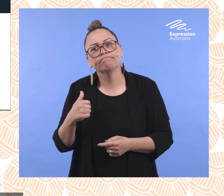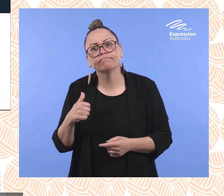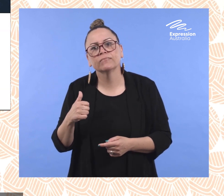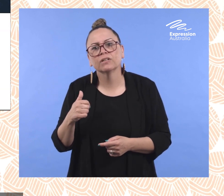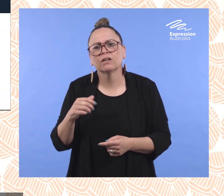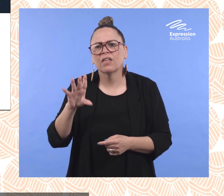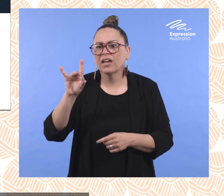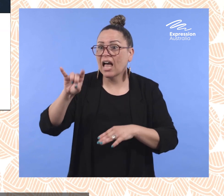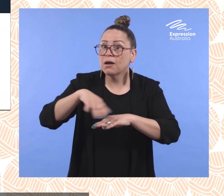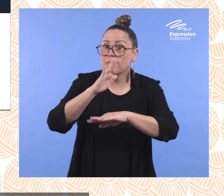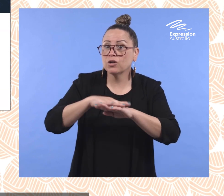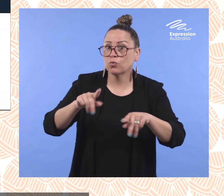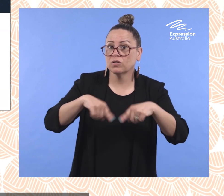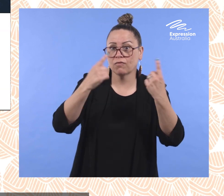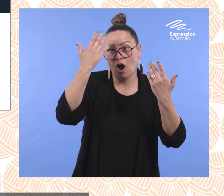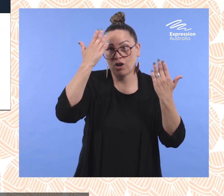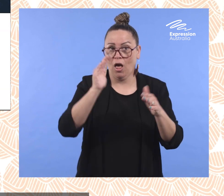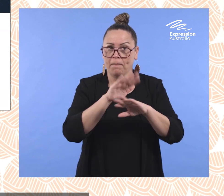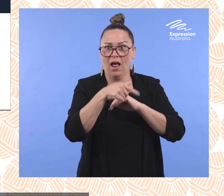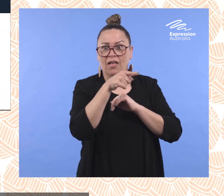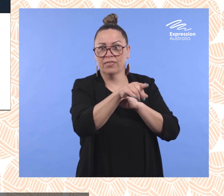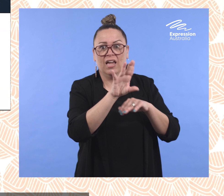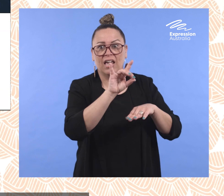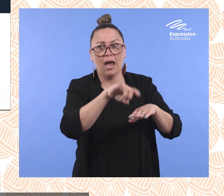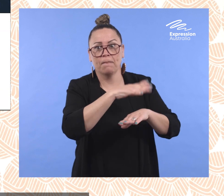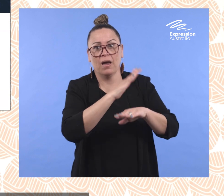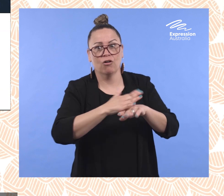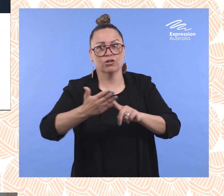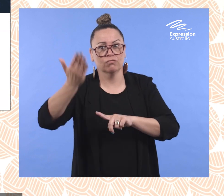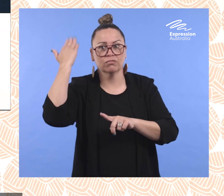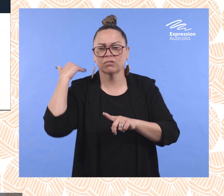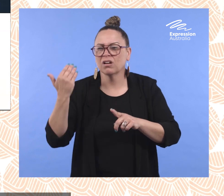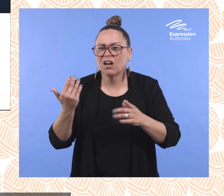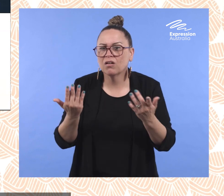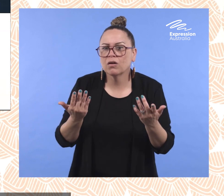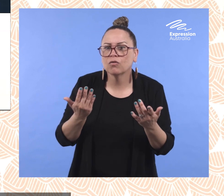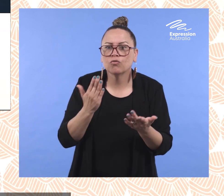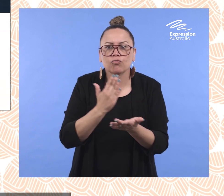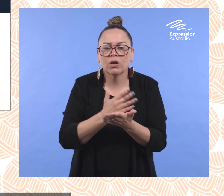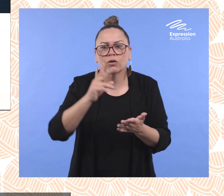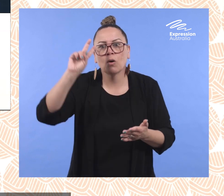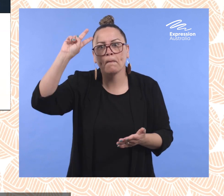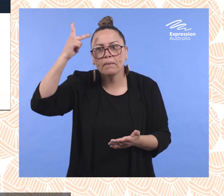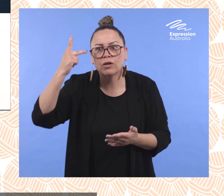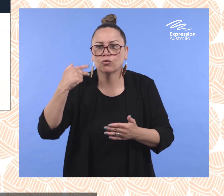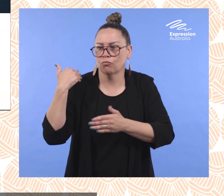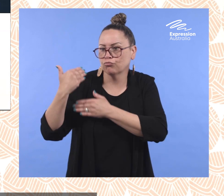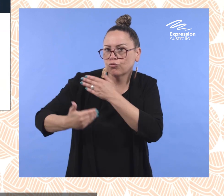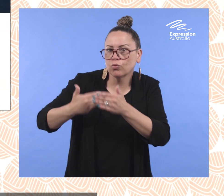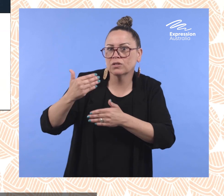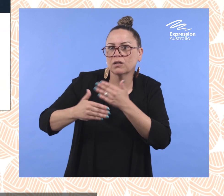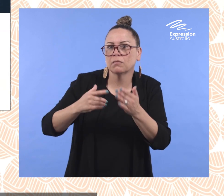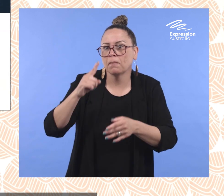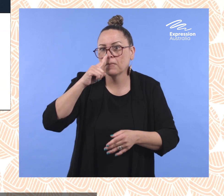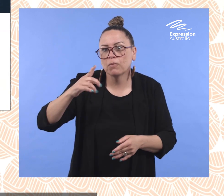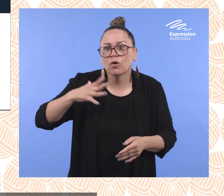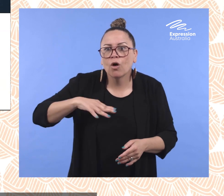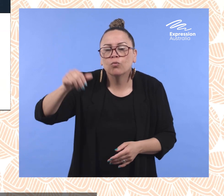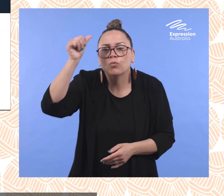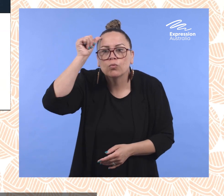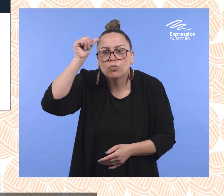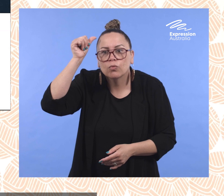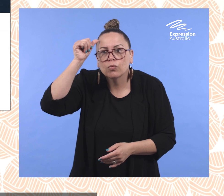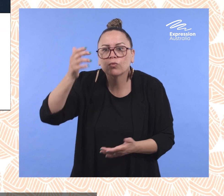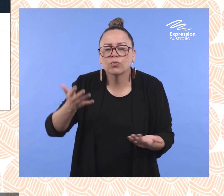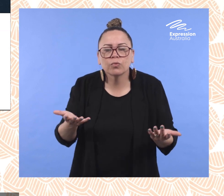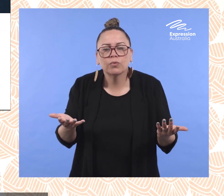didn't really know much about all of this until. Well, I mean, they are political processes that people need to be